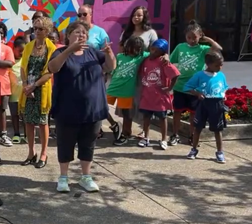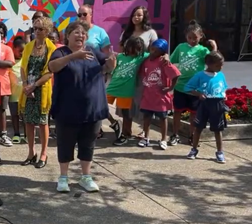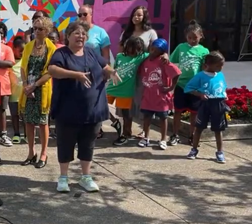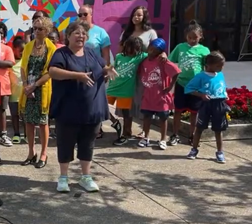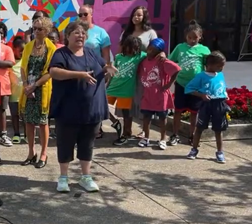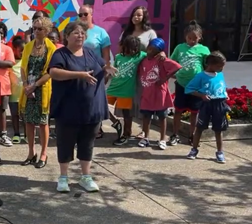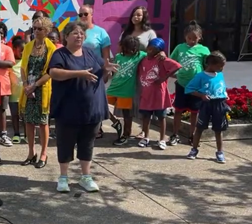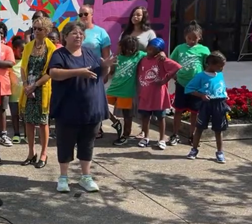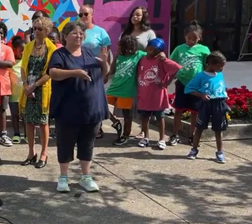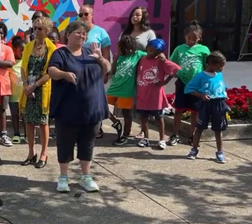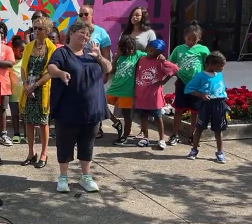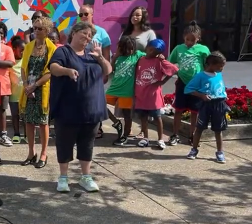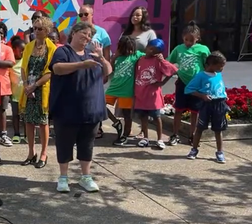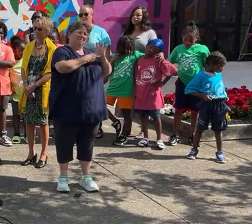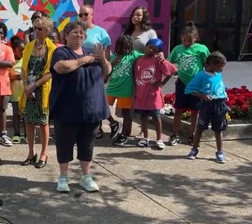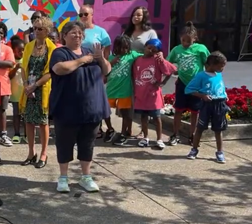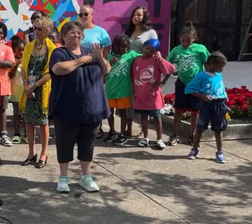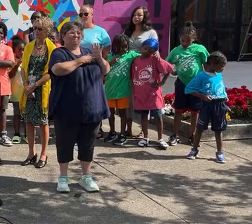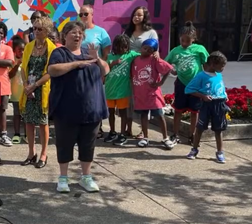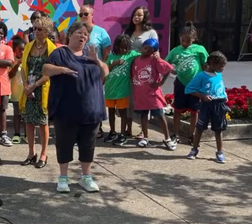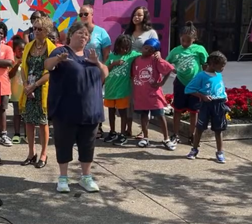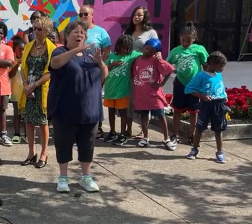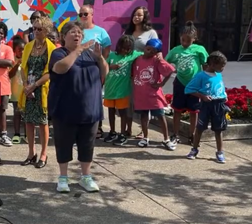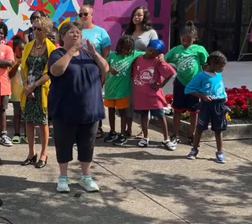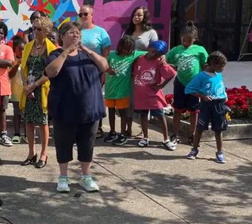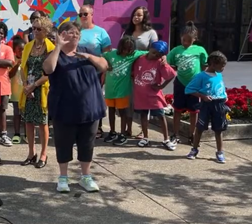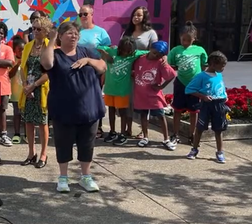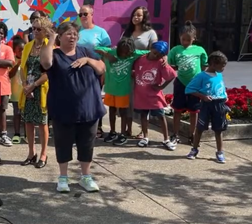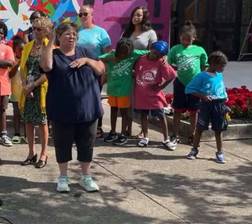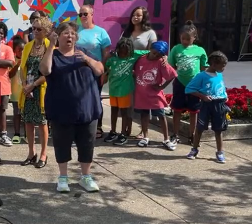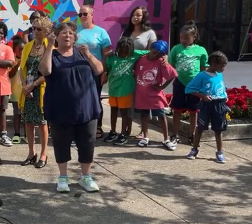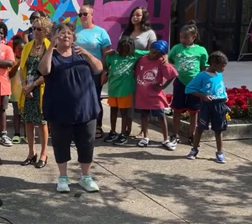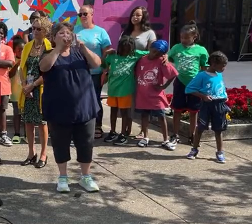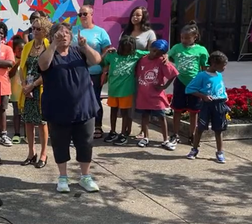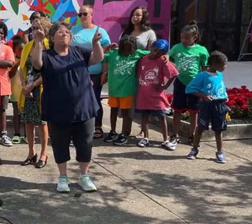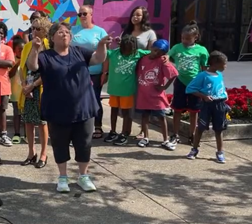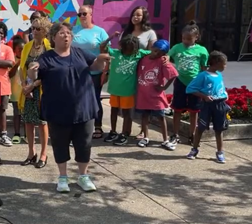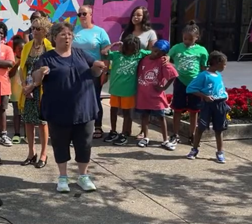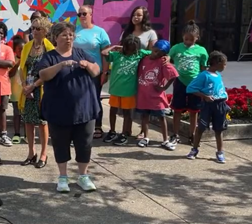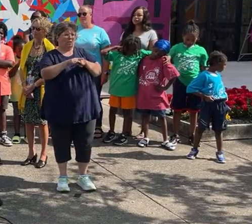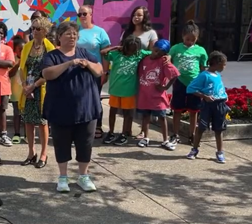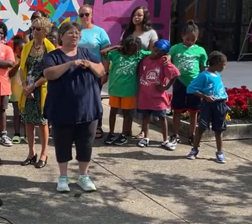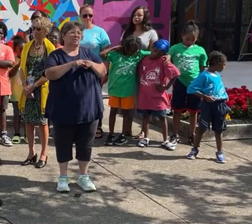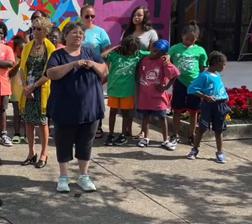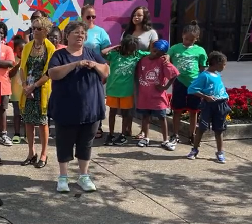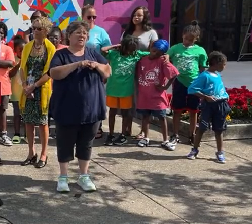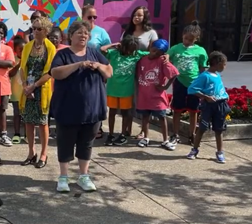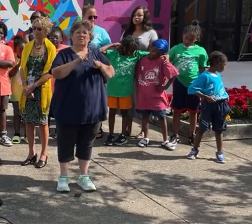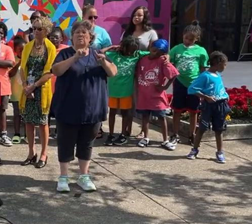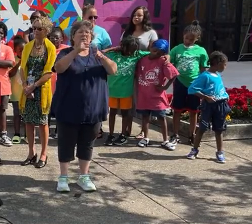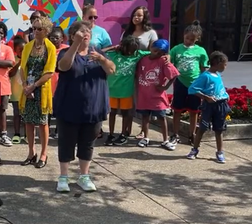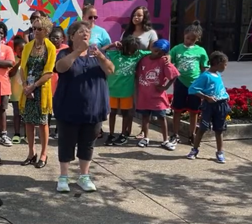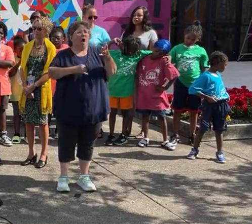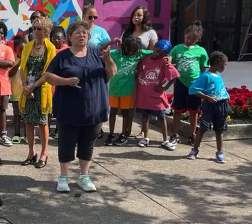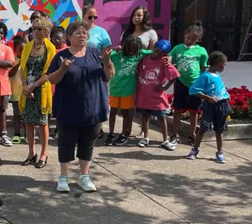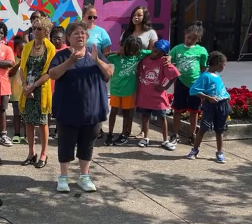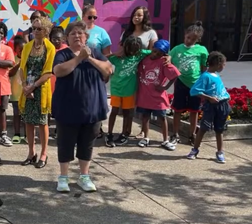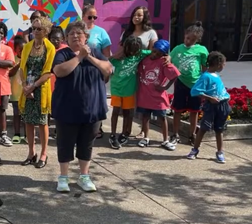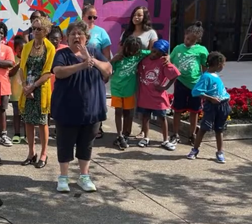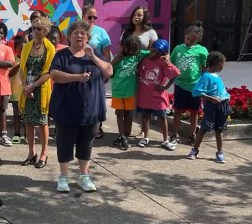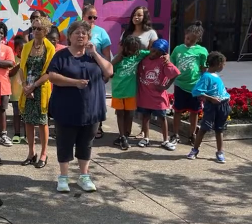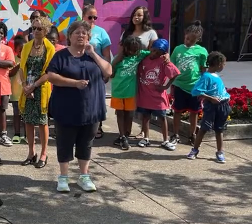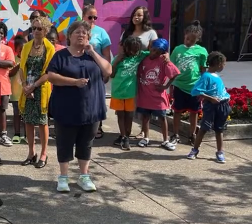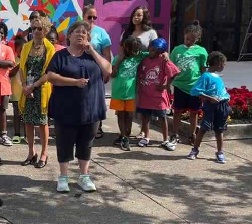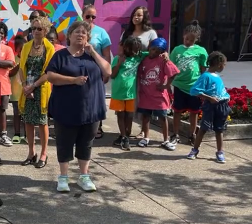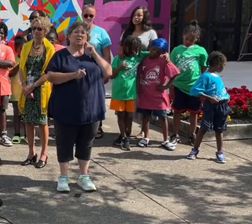a mark, leave an imprint around the city of Buffalo. There are several murals from several artists, obviously talented,